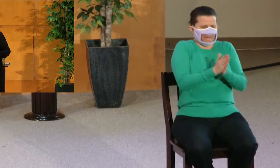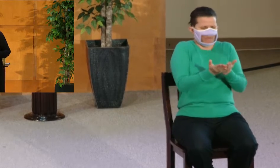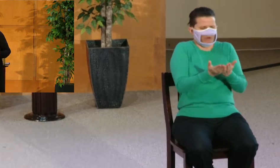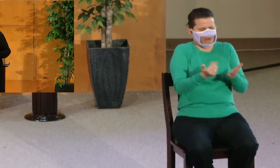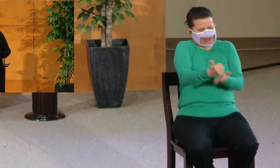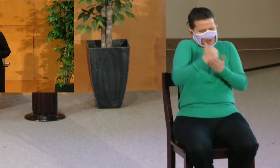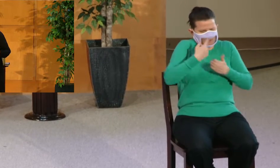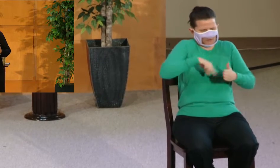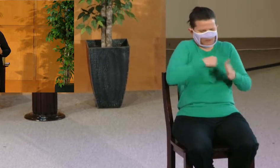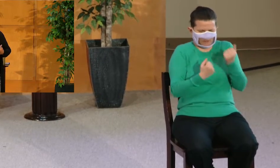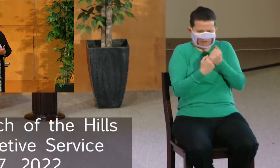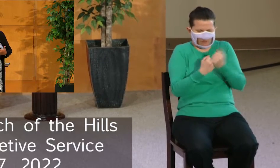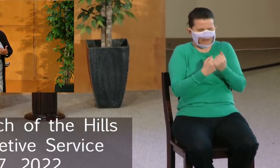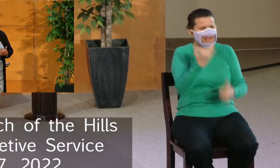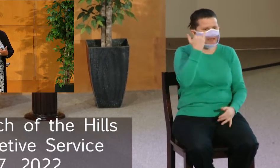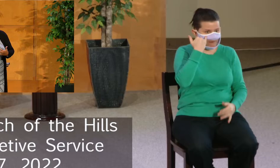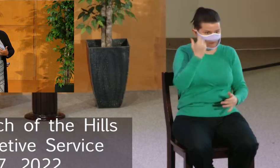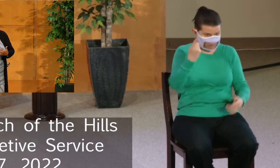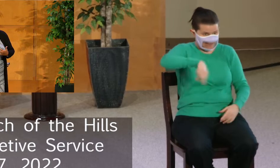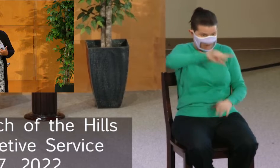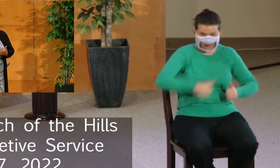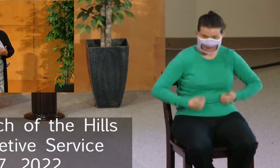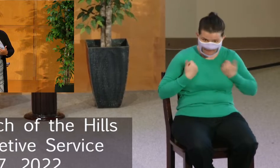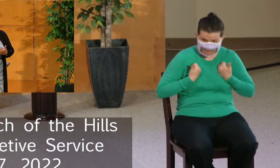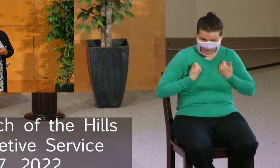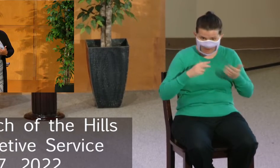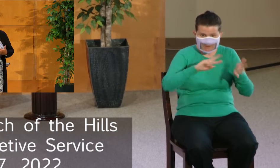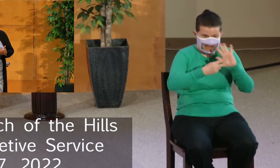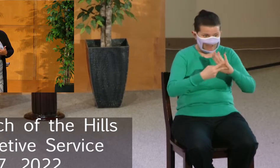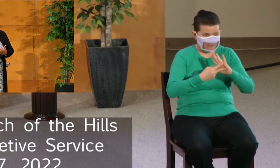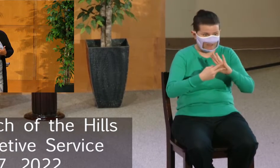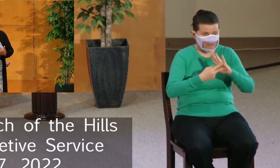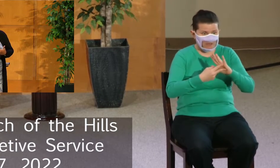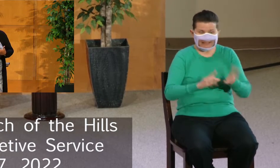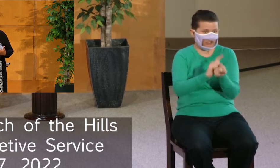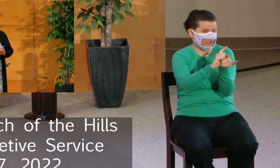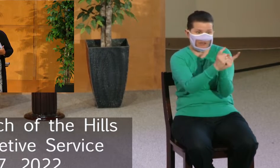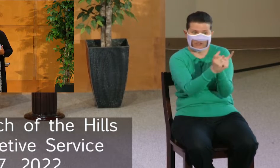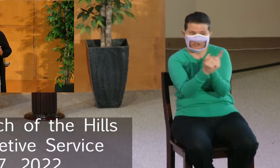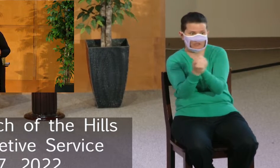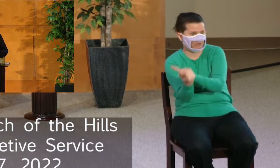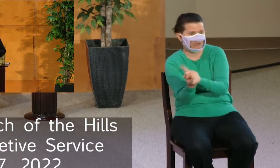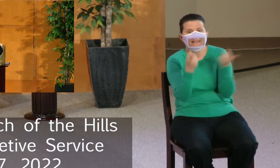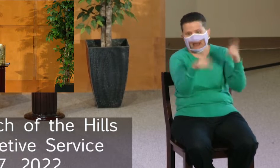alive, we are in the midst of change. If we are alive, we are in the midst of